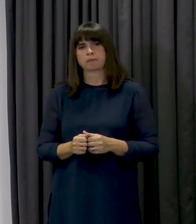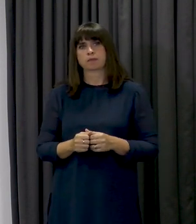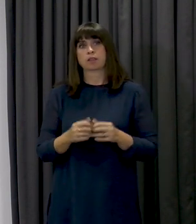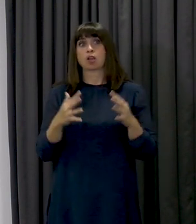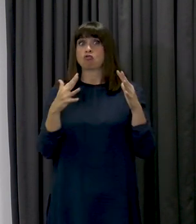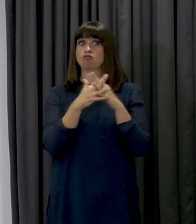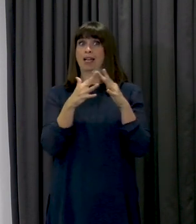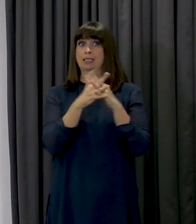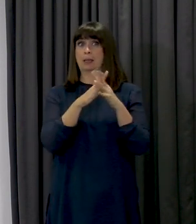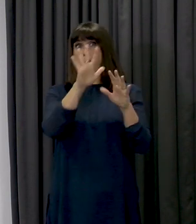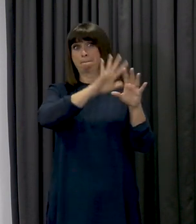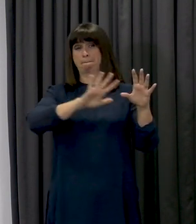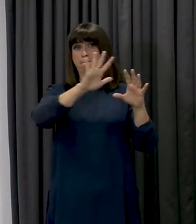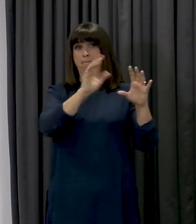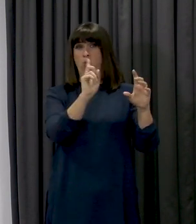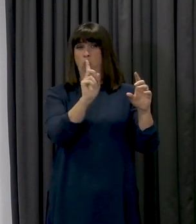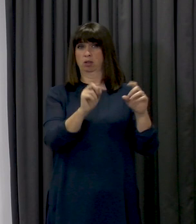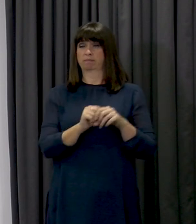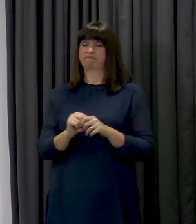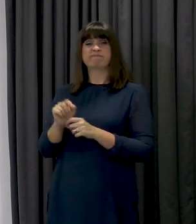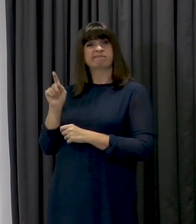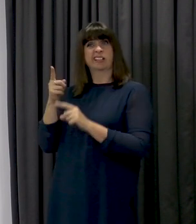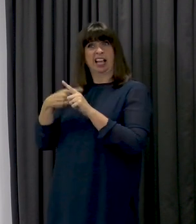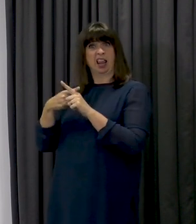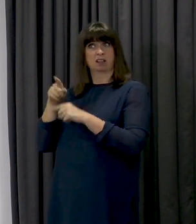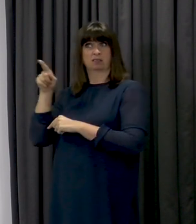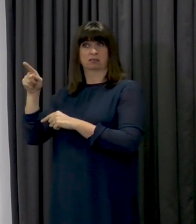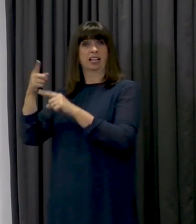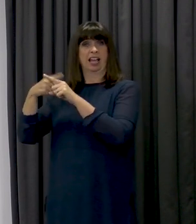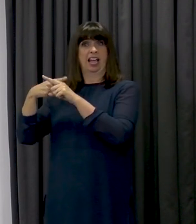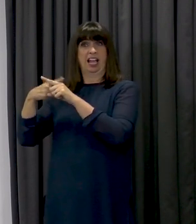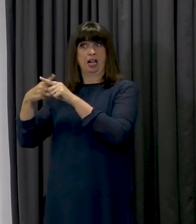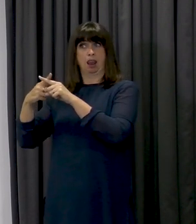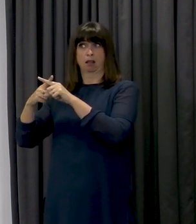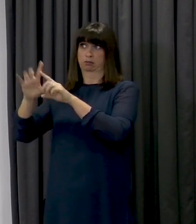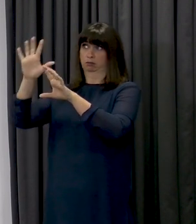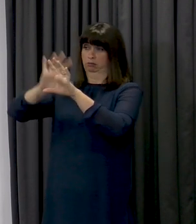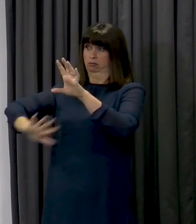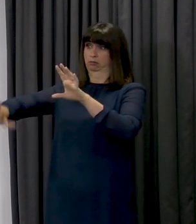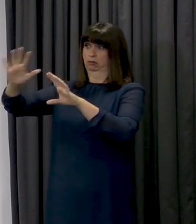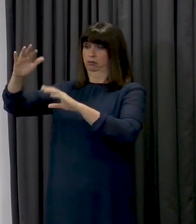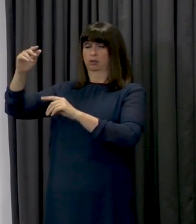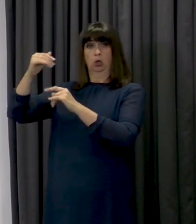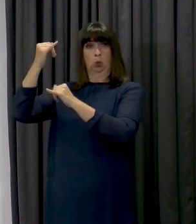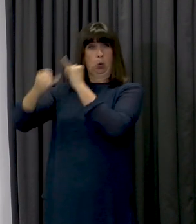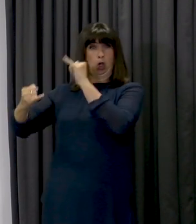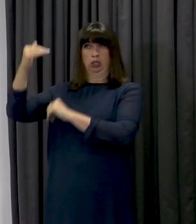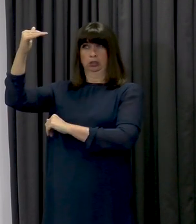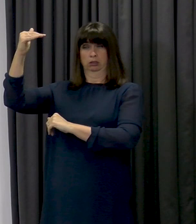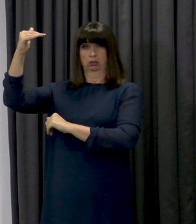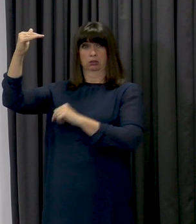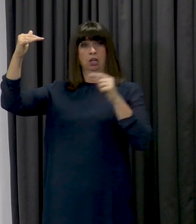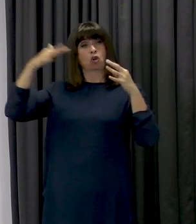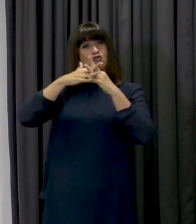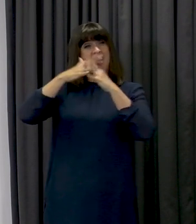Wrexham would put it in the middle of the table right across England, not at the top end of the English